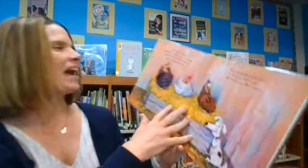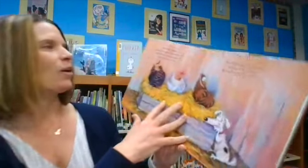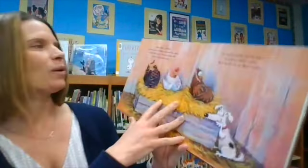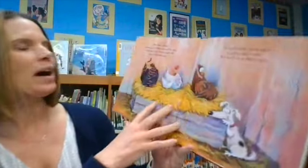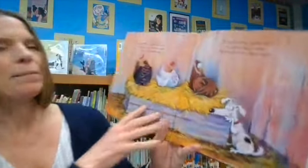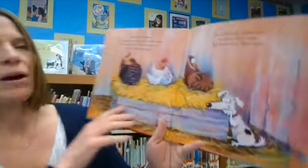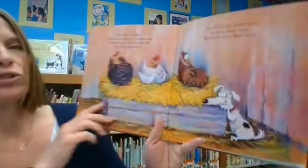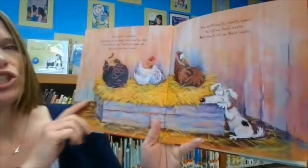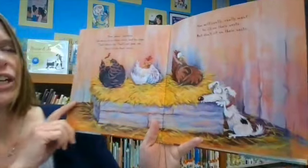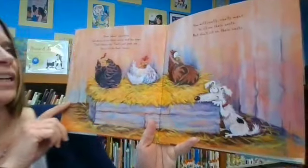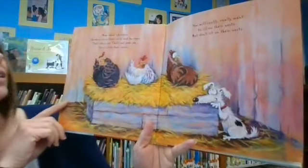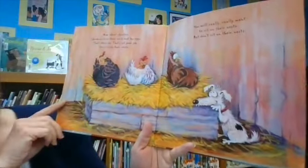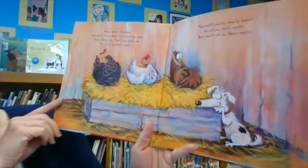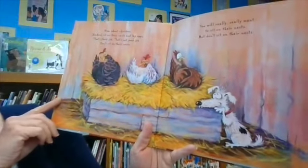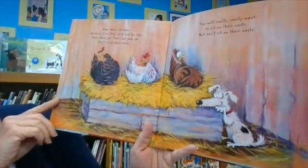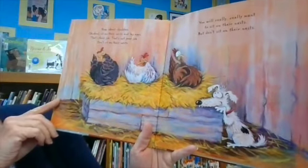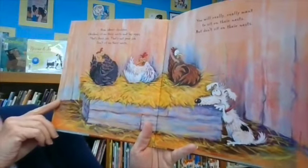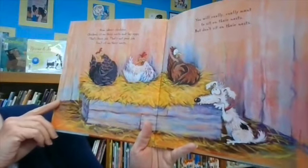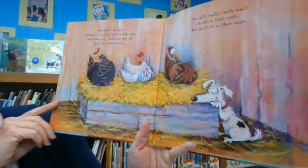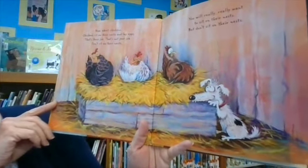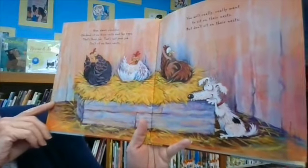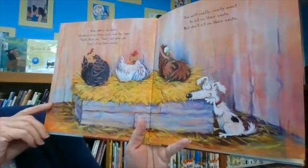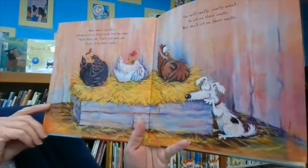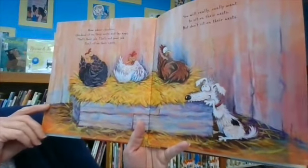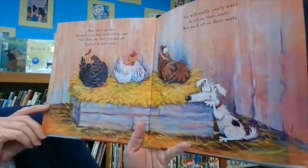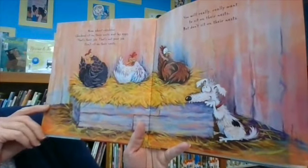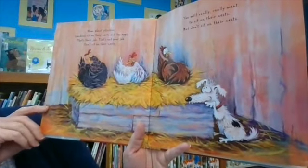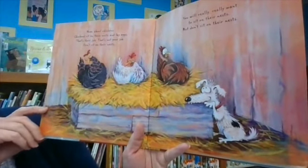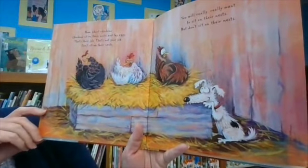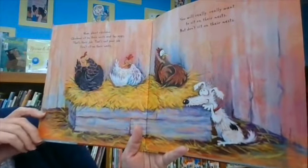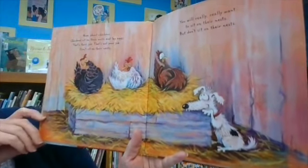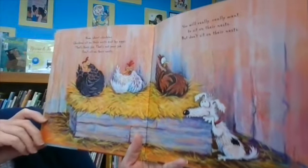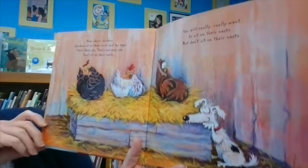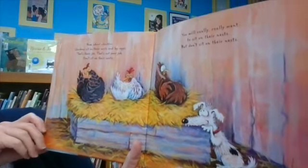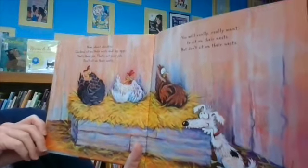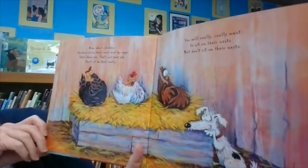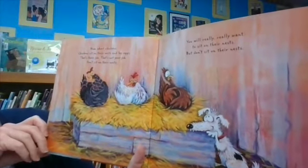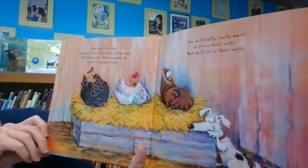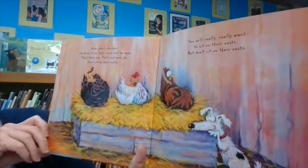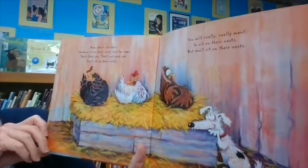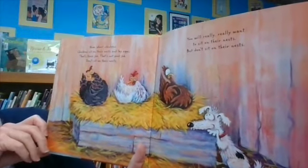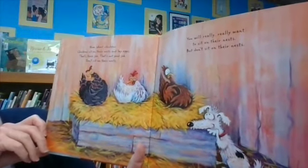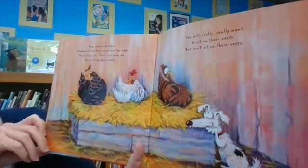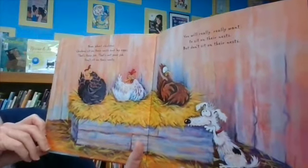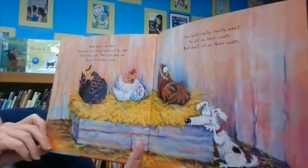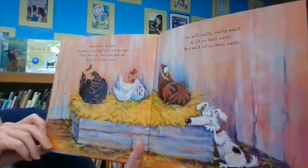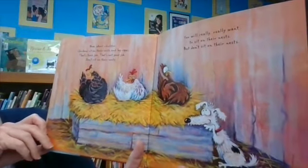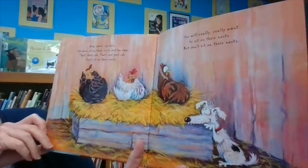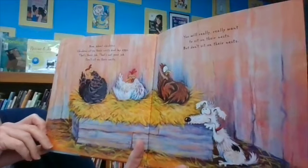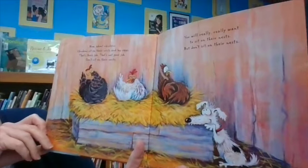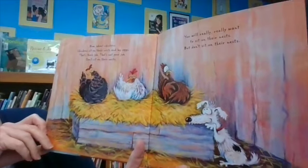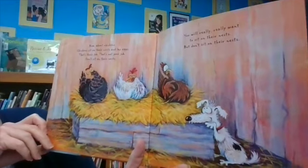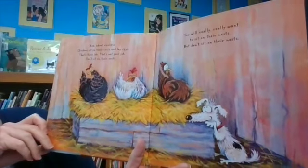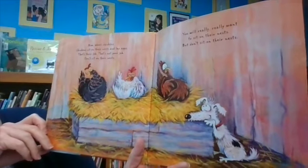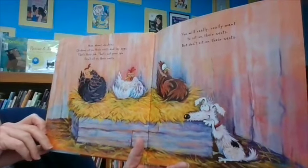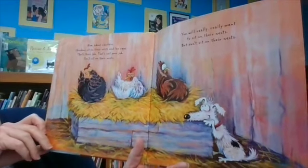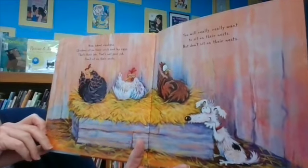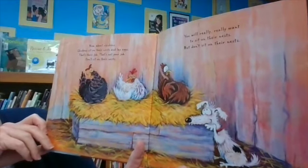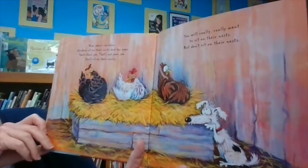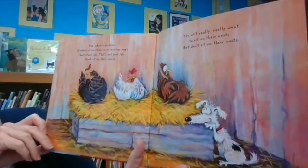Now, about chickens. Chickens sit on their nests and lay eggs. That's their job. That's not your